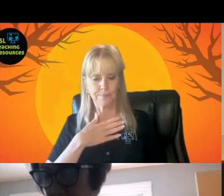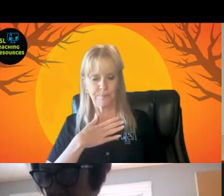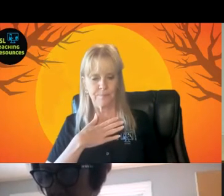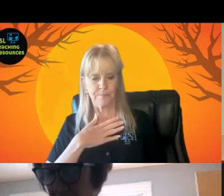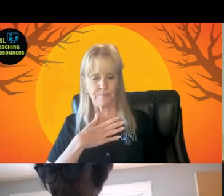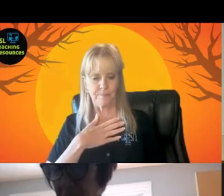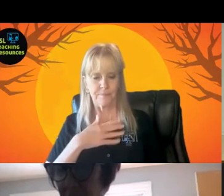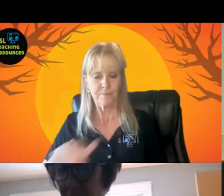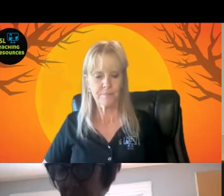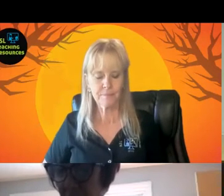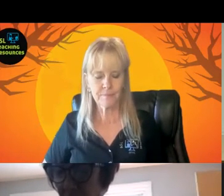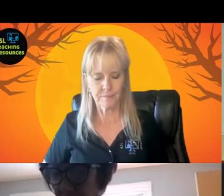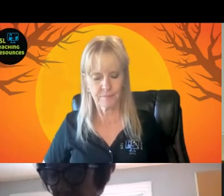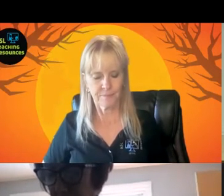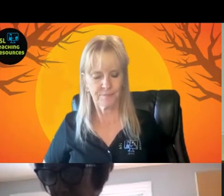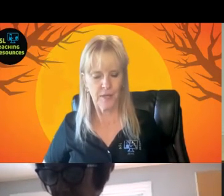one.